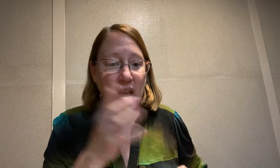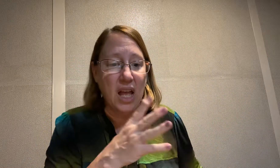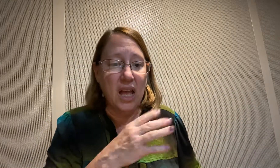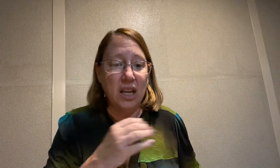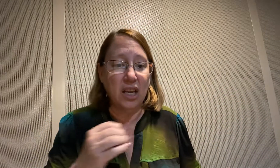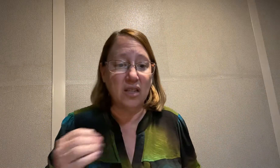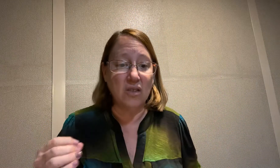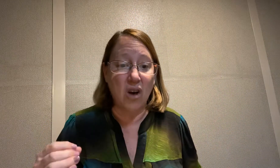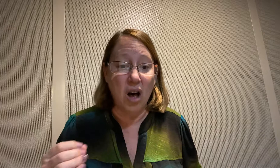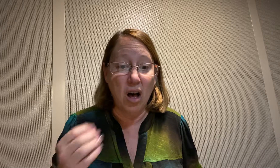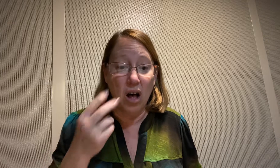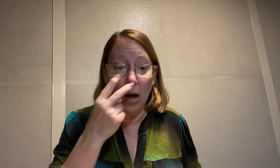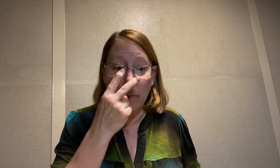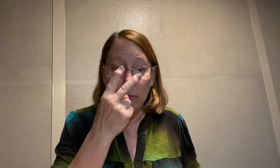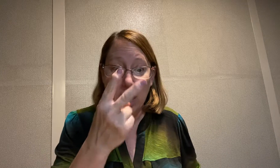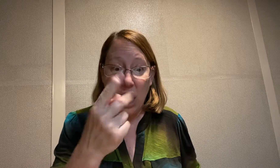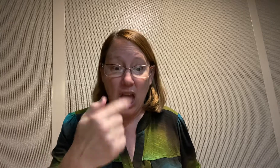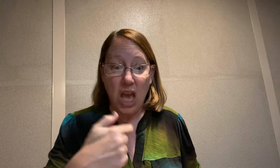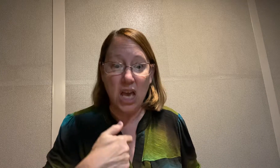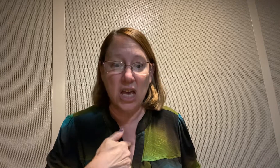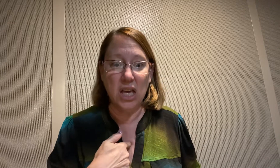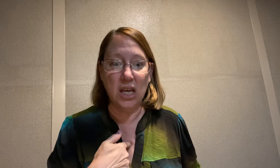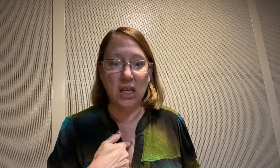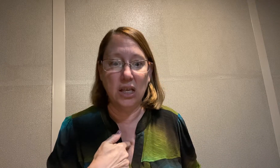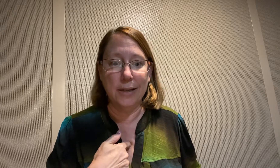and he saw me.